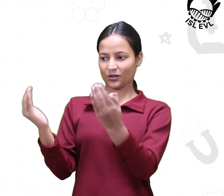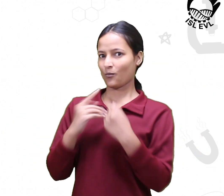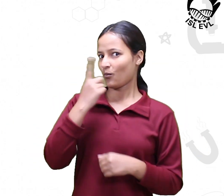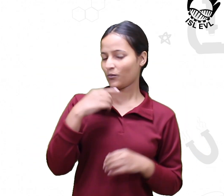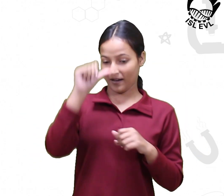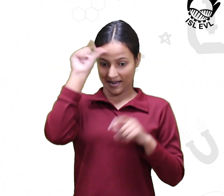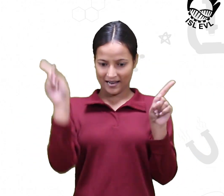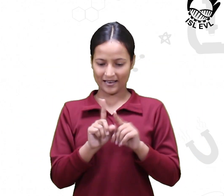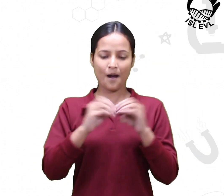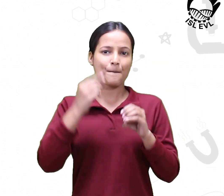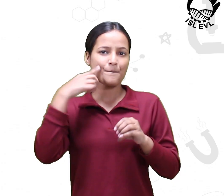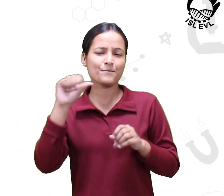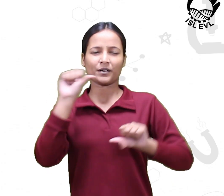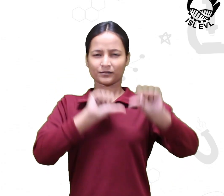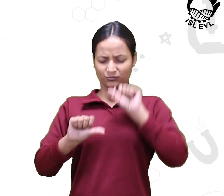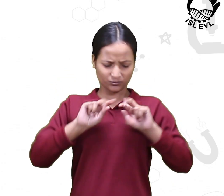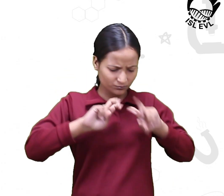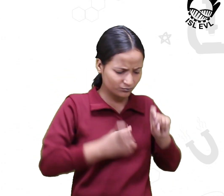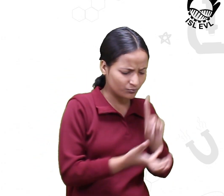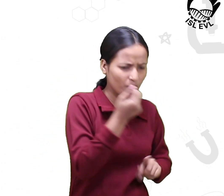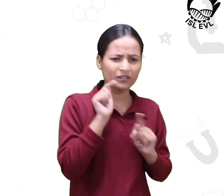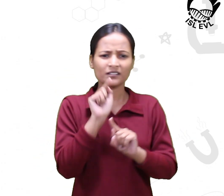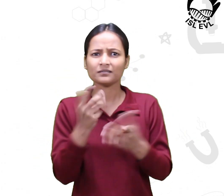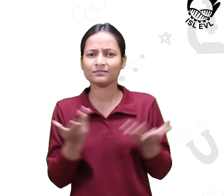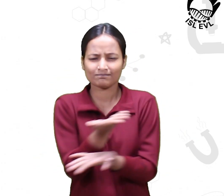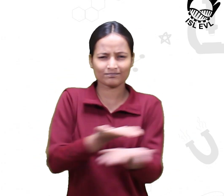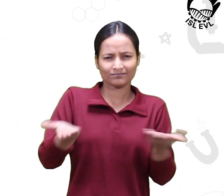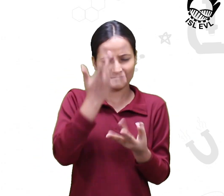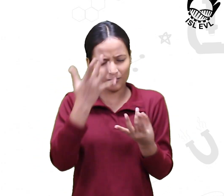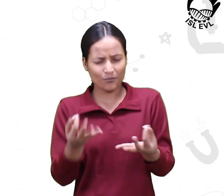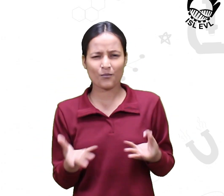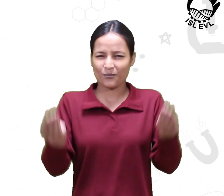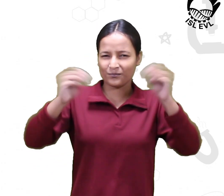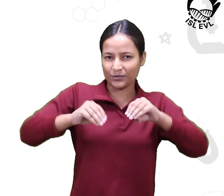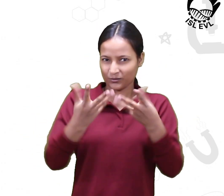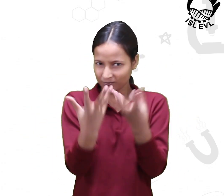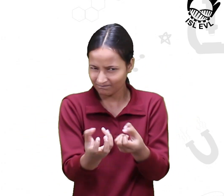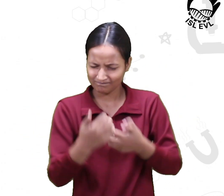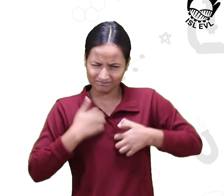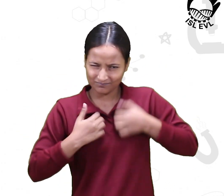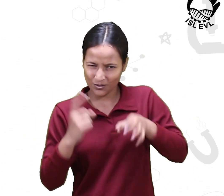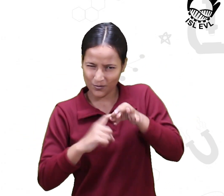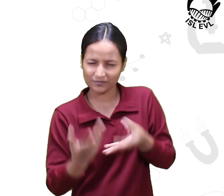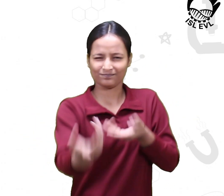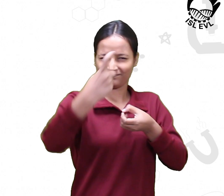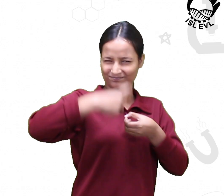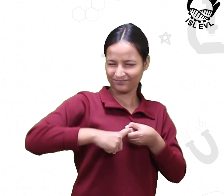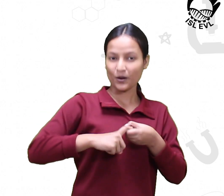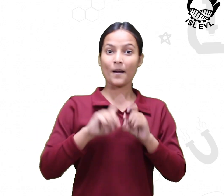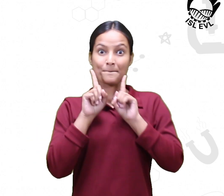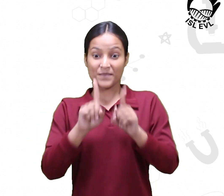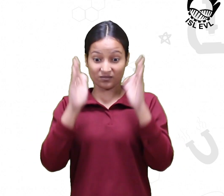supported by India Bioscience. where we do the research for you to get smarter. Join us as India becomes more